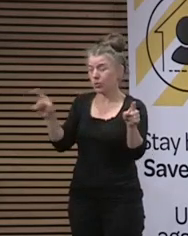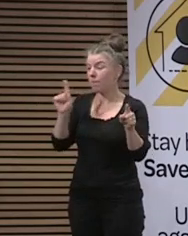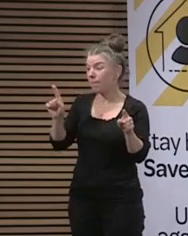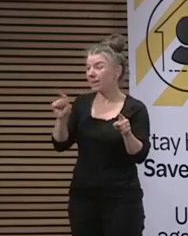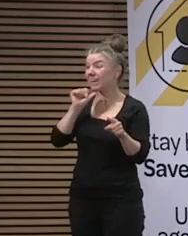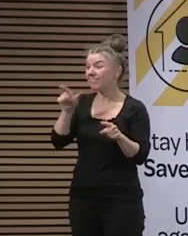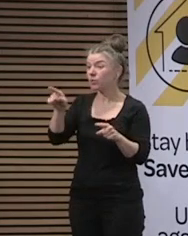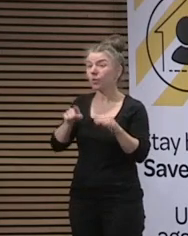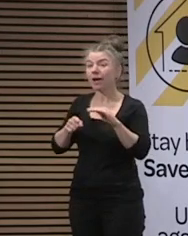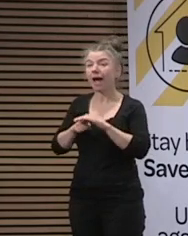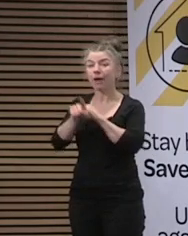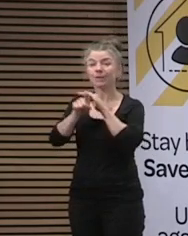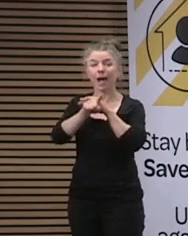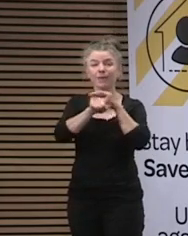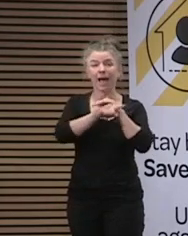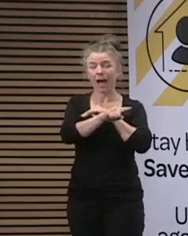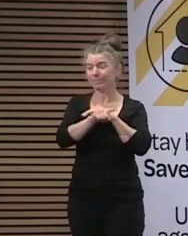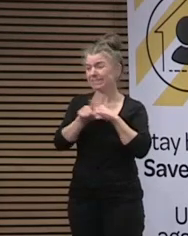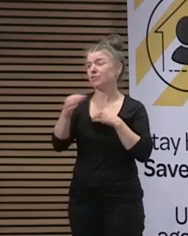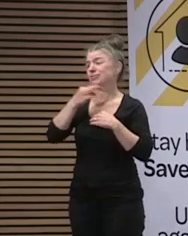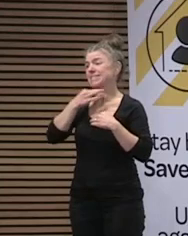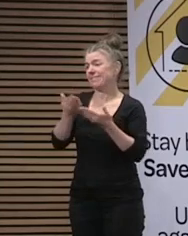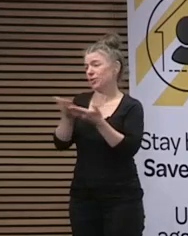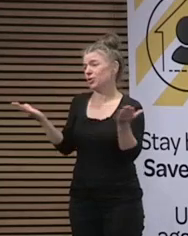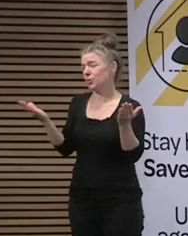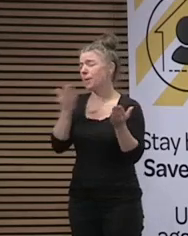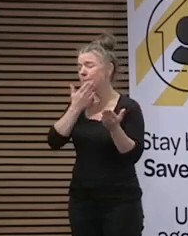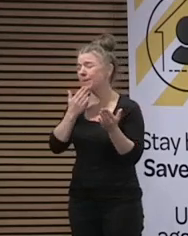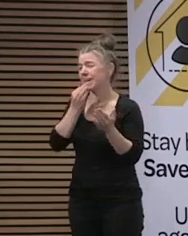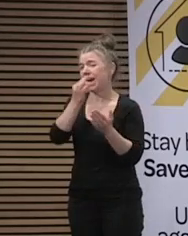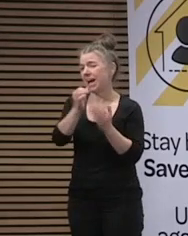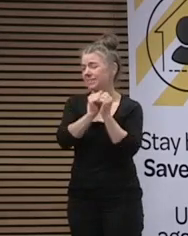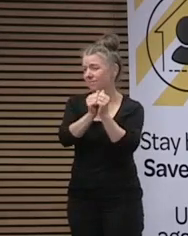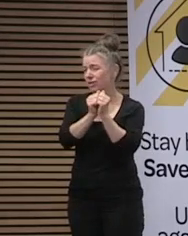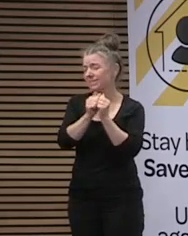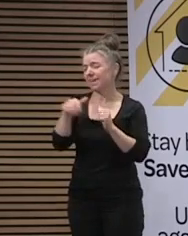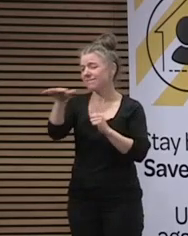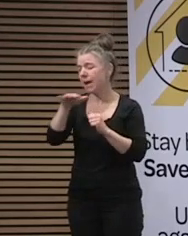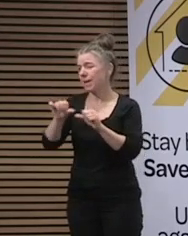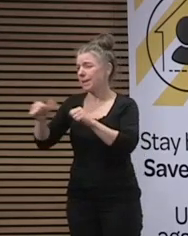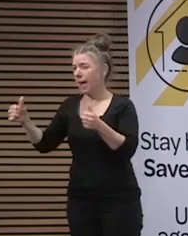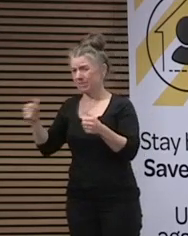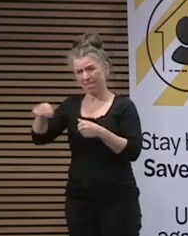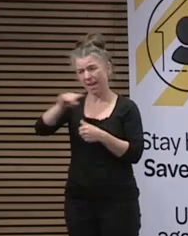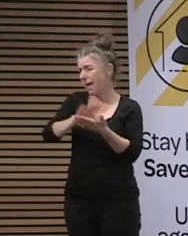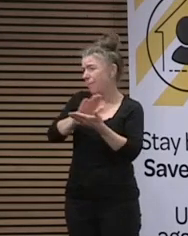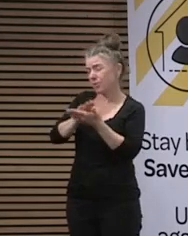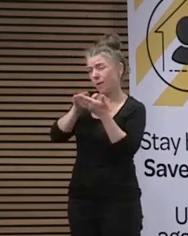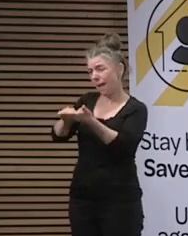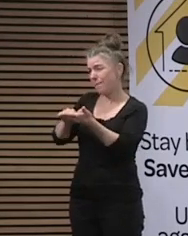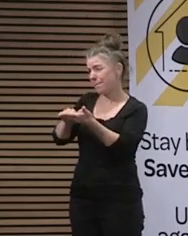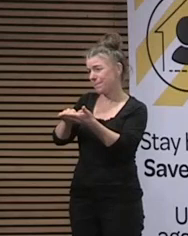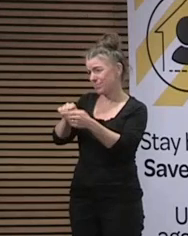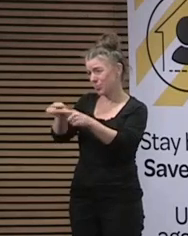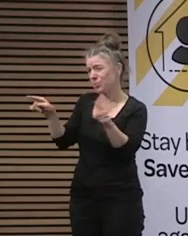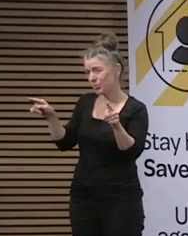that if you stay at home. Reach out to friends, to family, to neighbours. They will only be too willing to help at this point